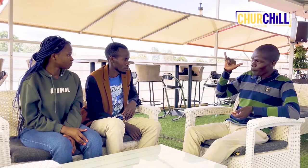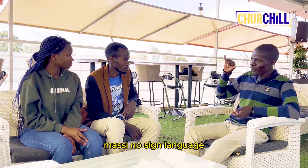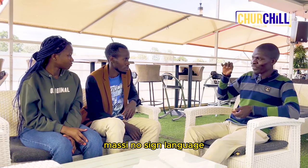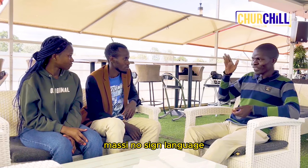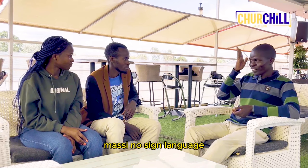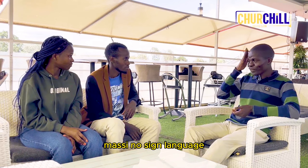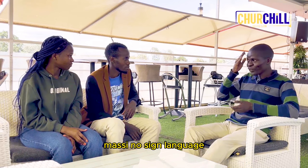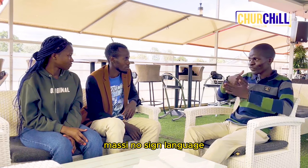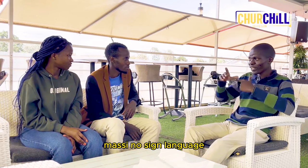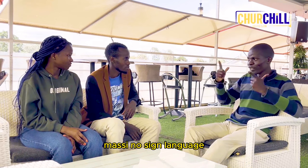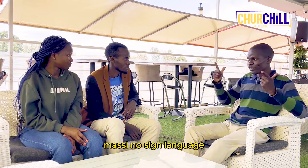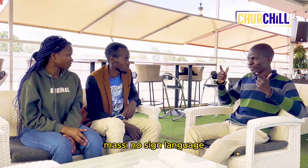Mercy. No sign language.